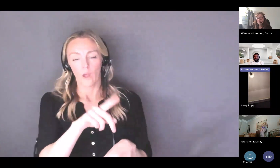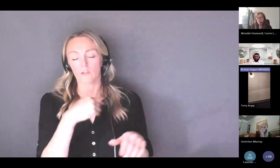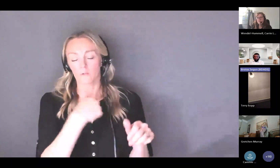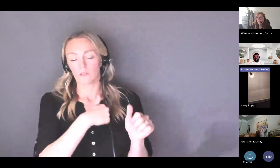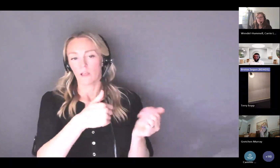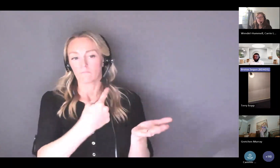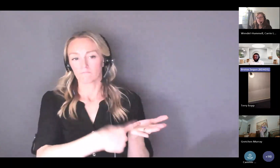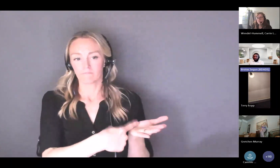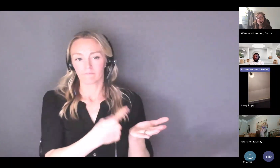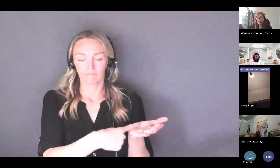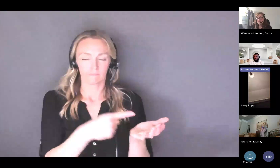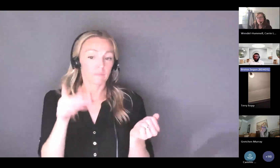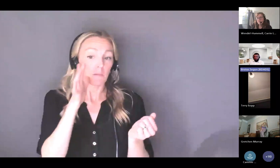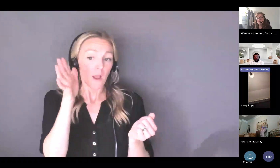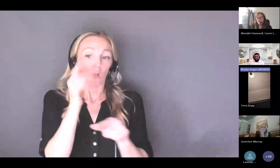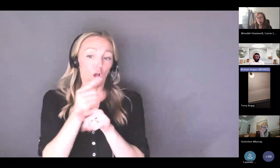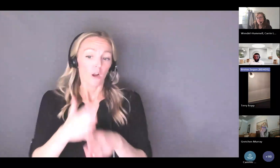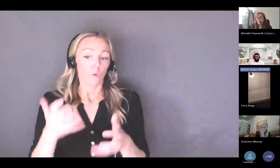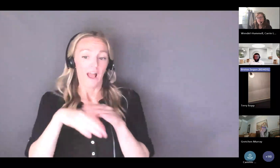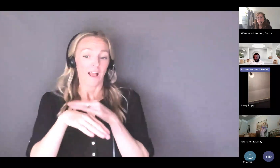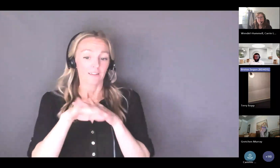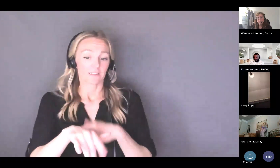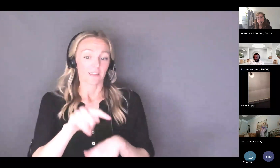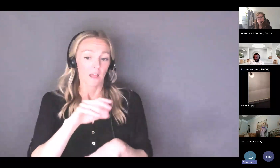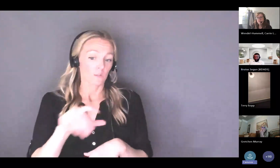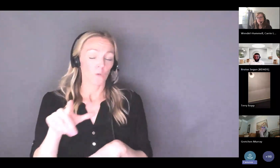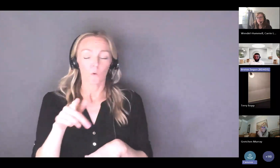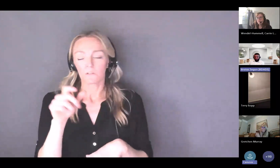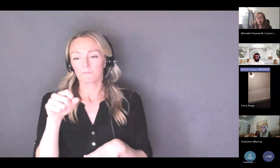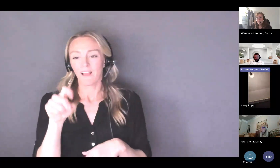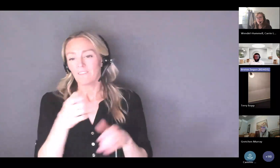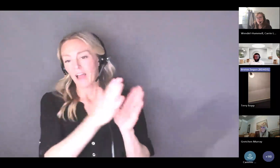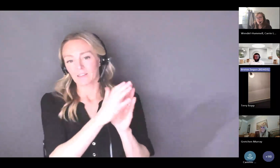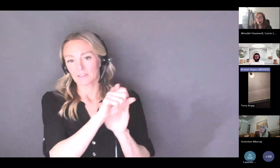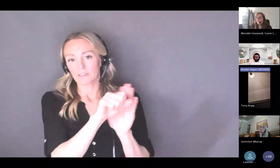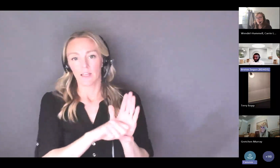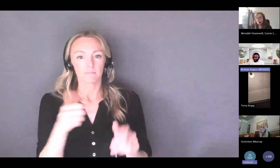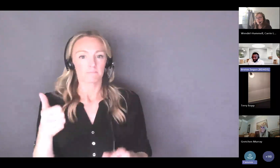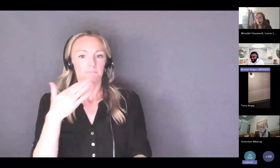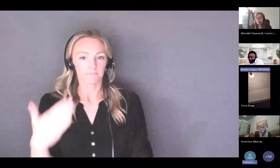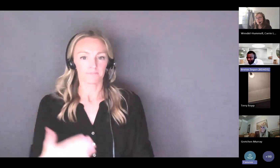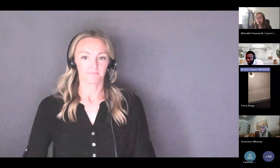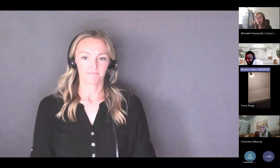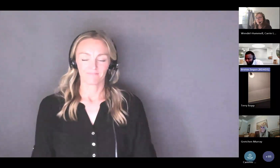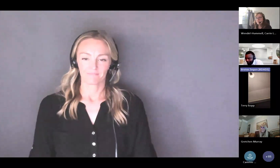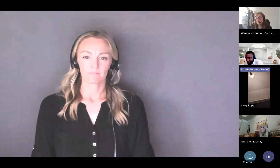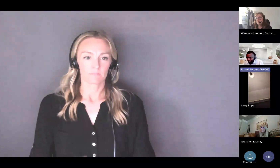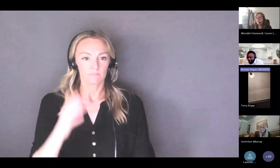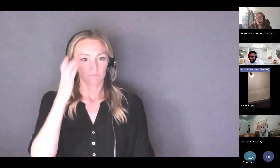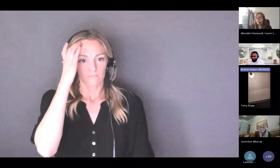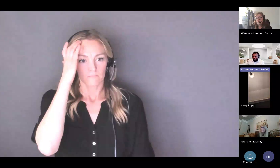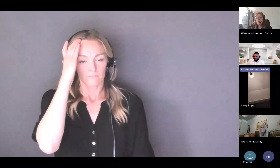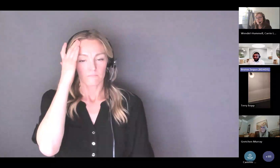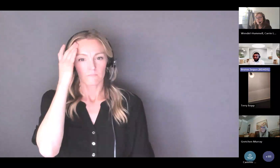But definitely that would be a question for the state. Okay. Thank you very much. Thanks. And we